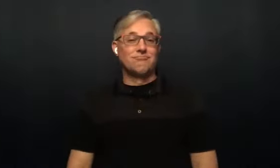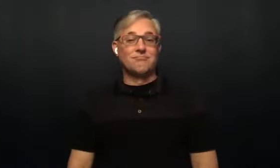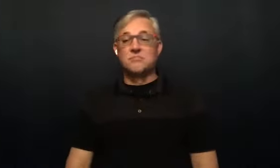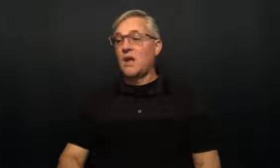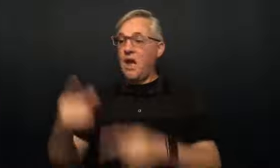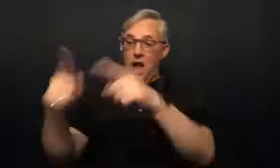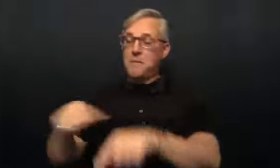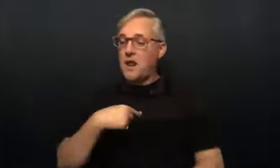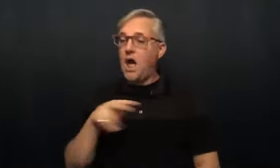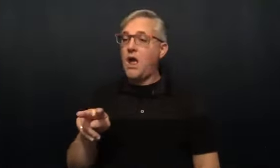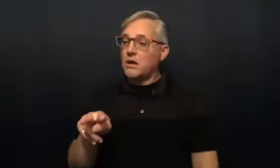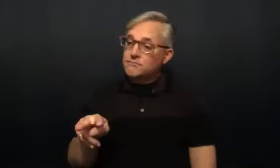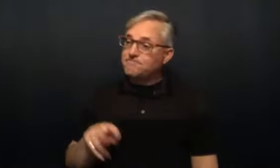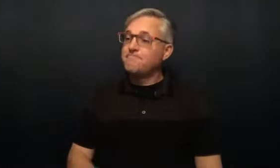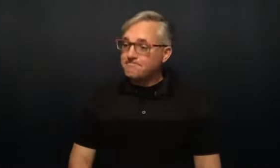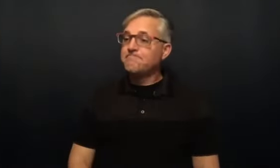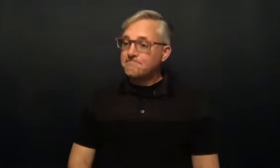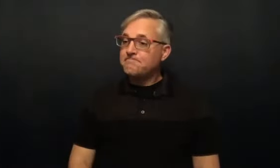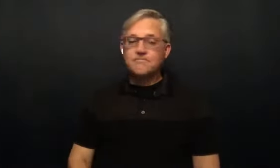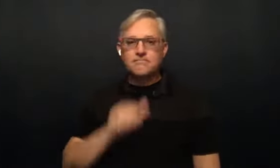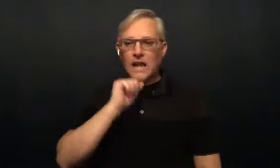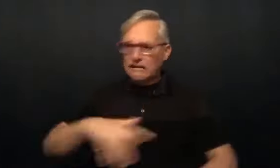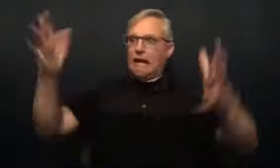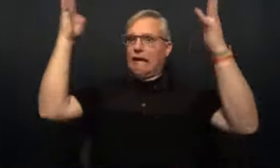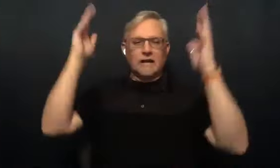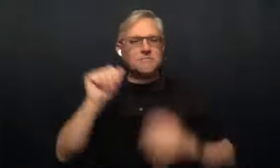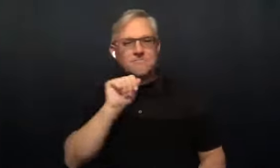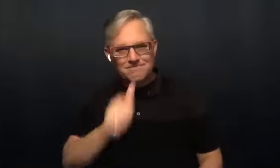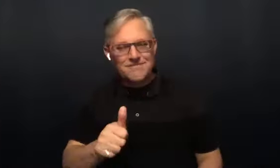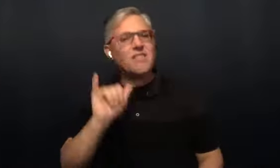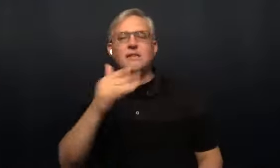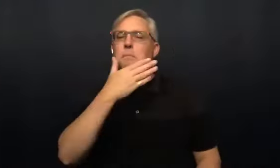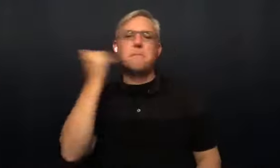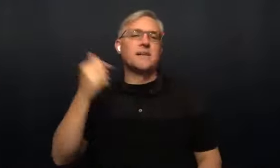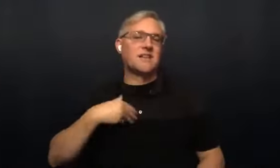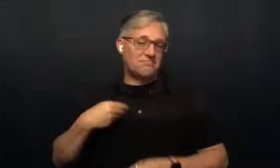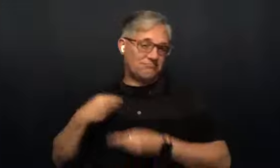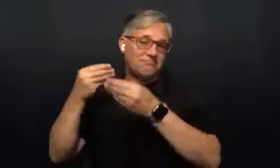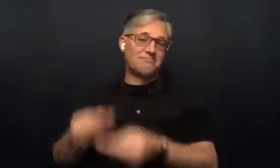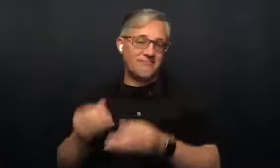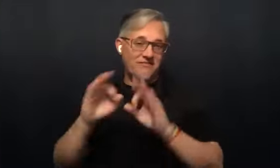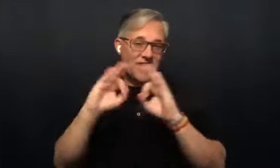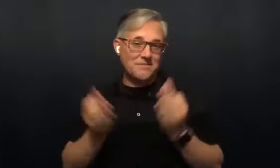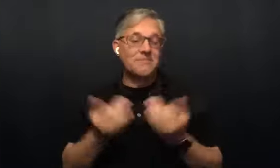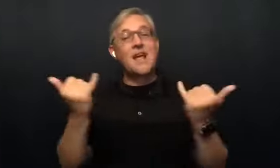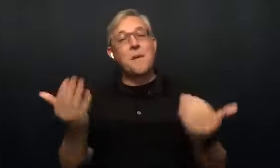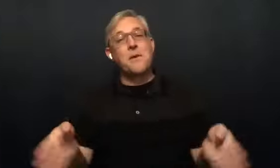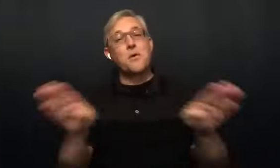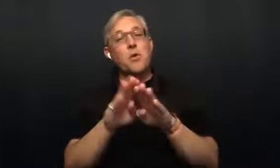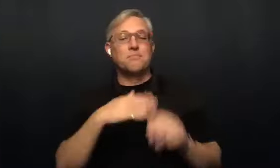it's been the greatest gift this program has given me to pass on to my family and to you all. So I'm going to close with my favorite prayer. I love this prayer. I